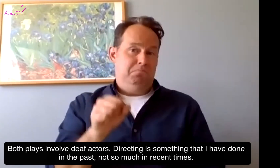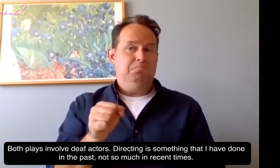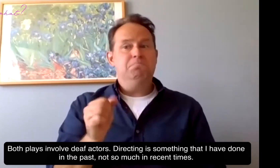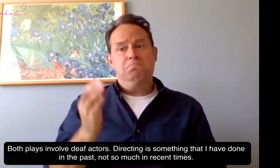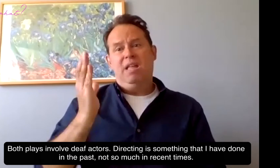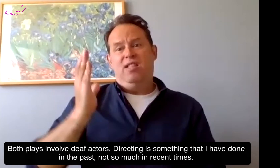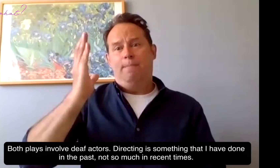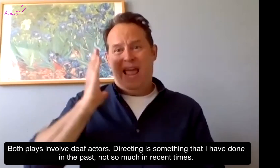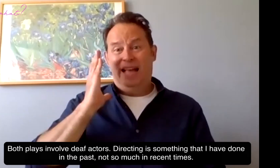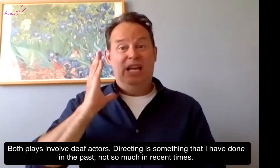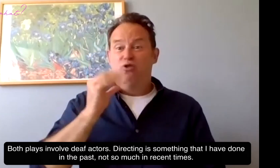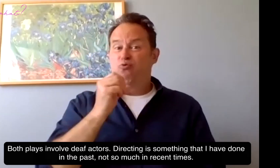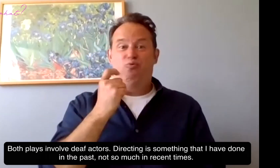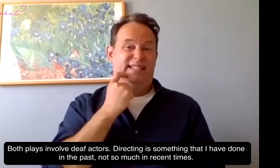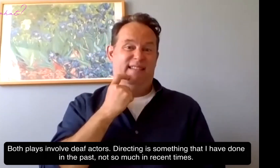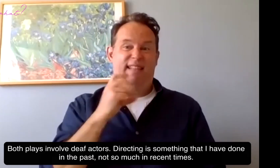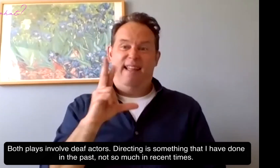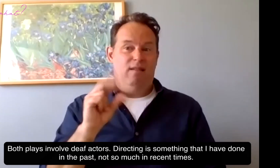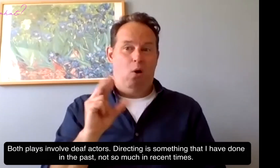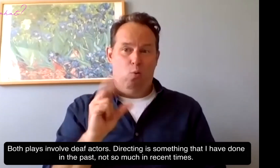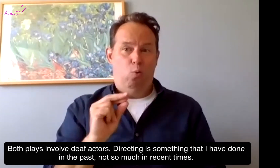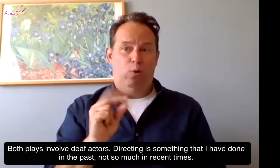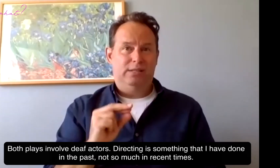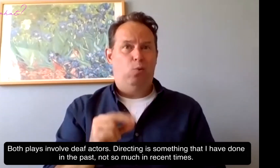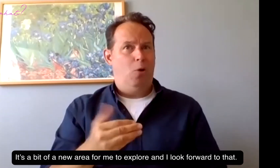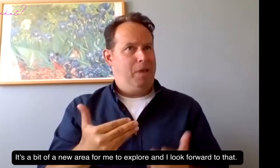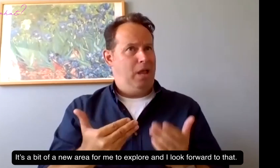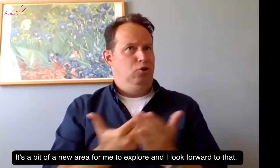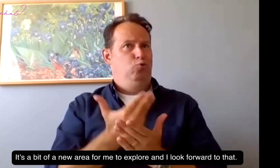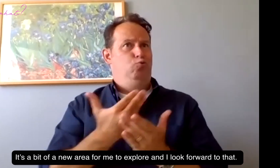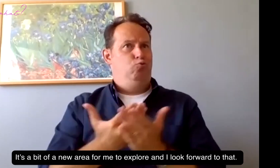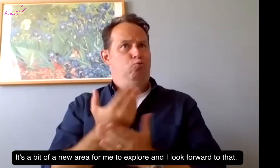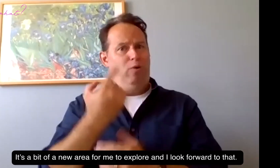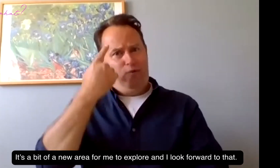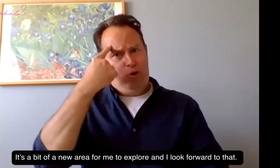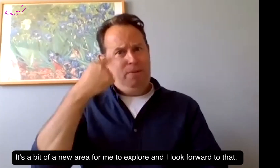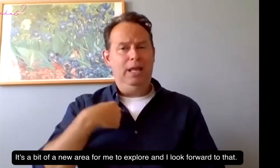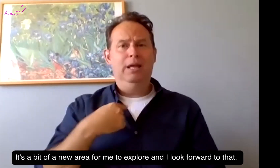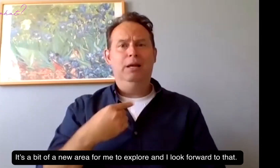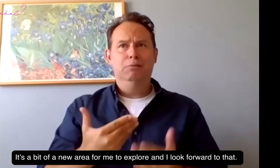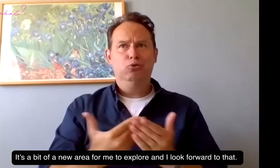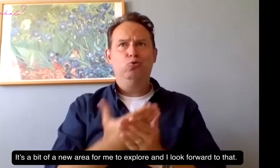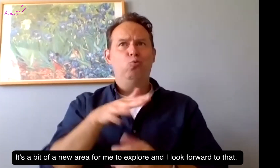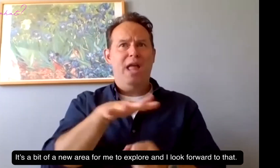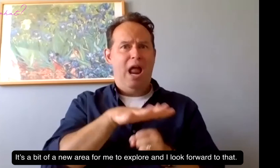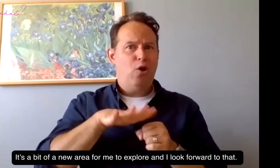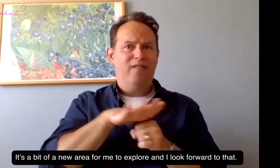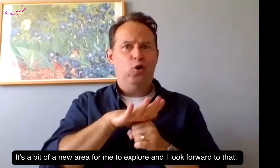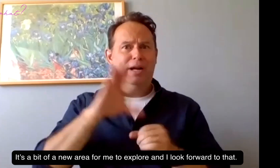Directing is something that I have done in the past, but not so much in recent times. It's a bit of a new area for me to explore.